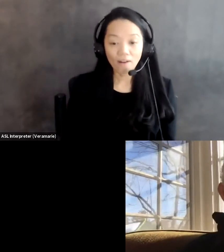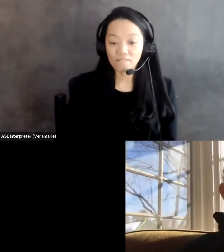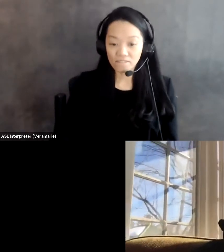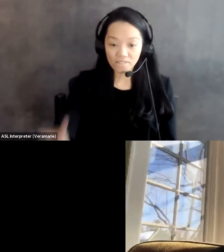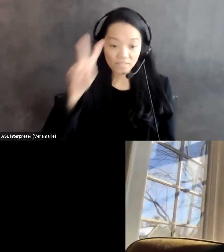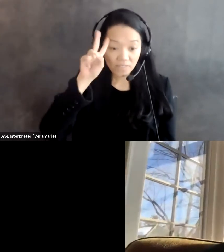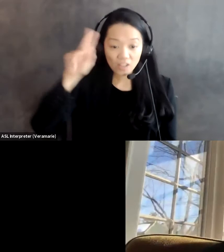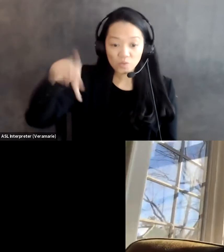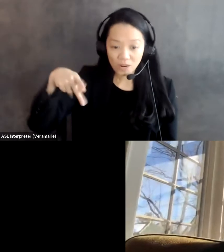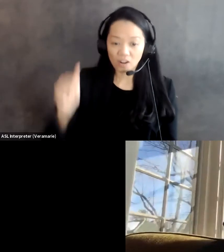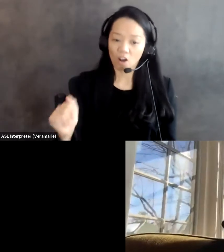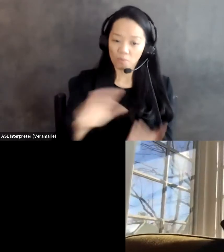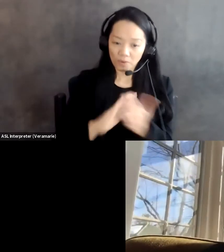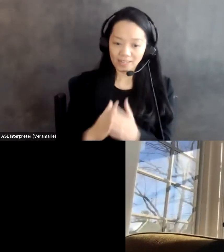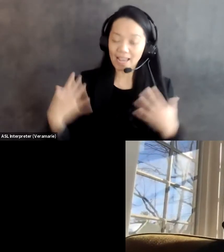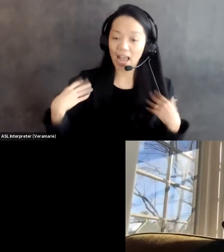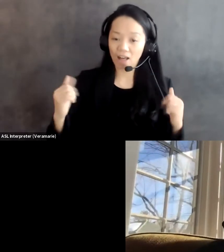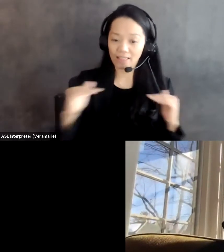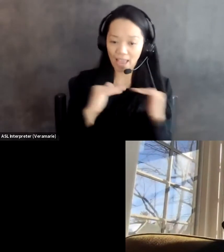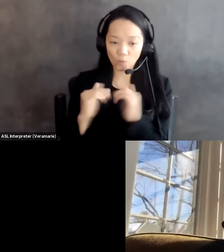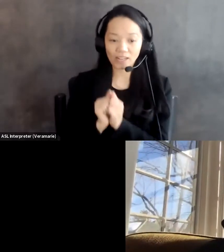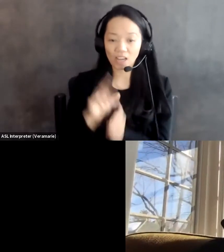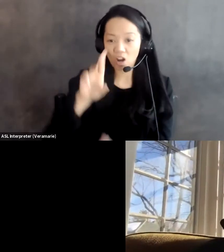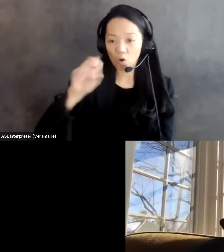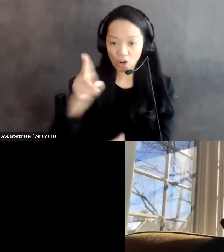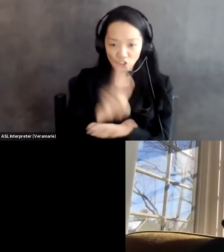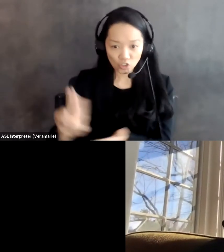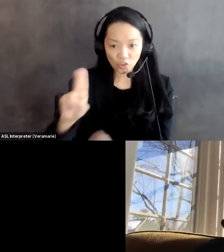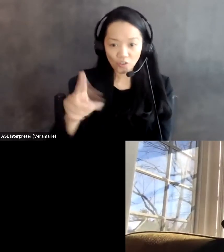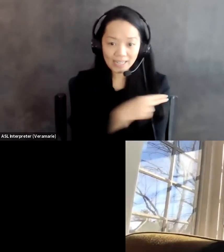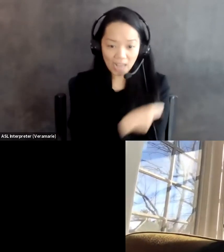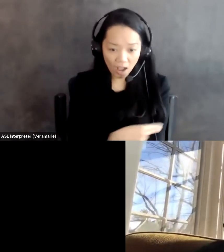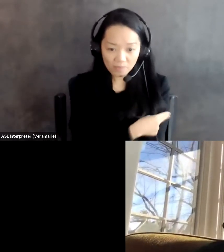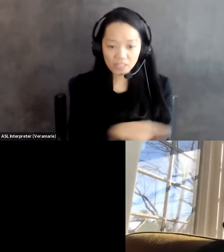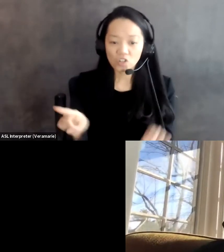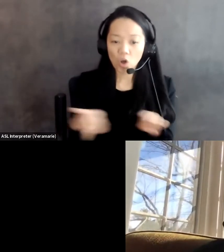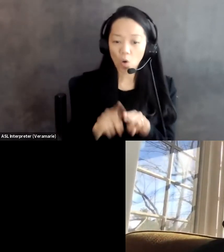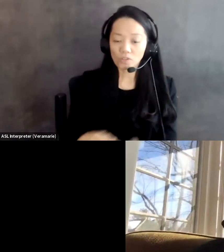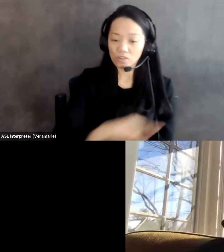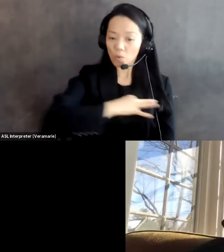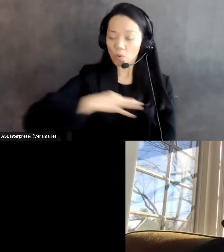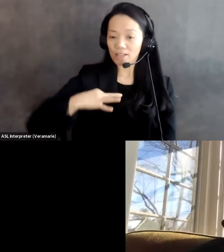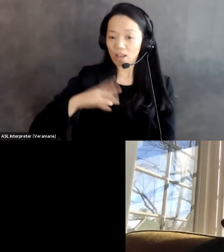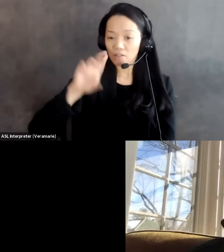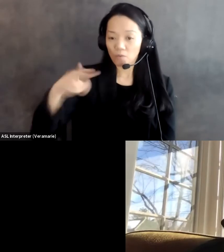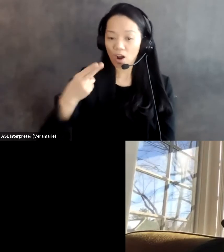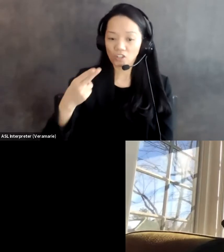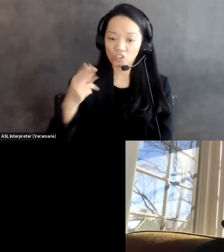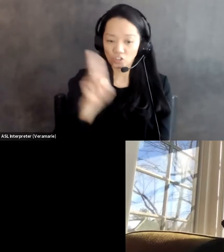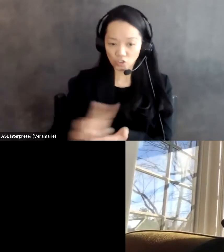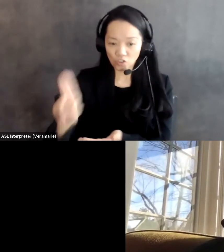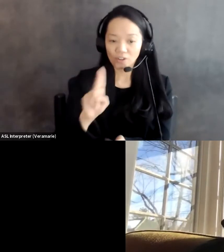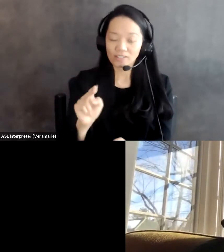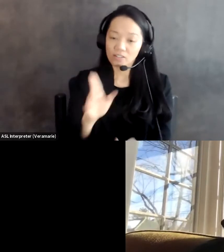Rush University Hospital and on the faculty at Rush University College of Medicine in the Department of Internal